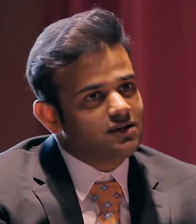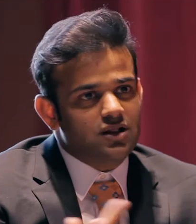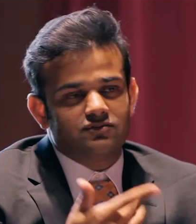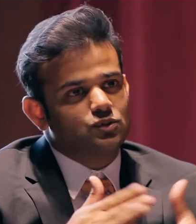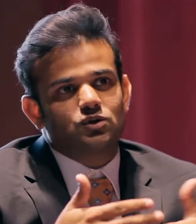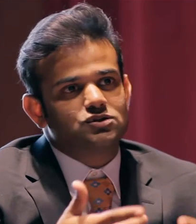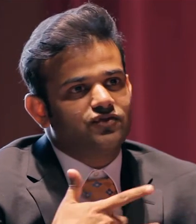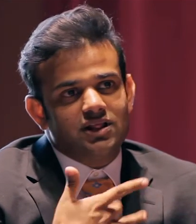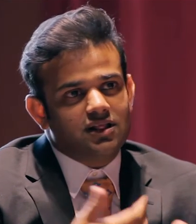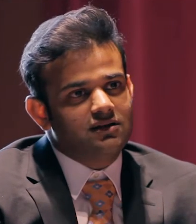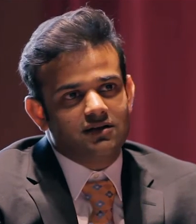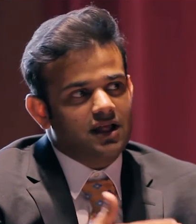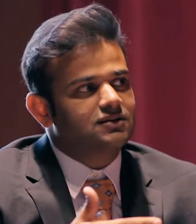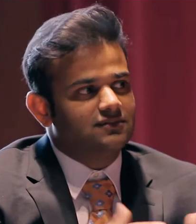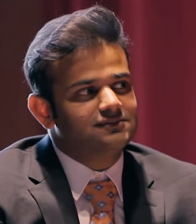Both.